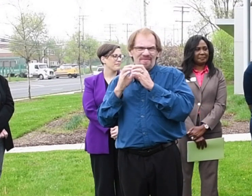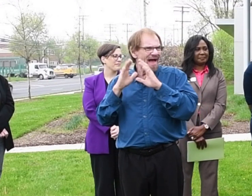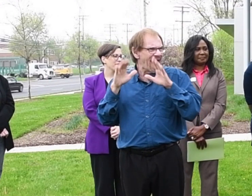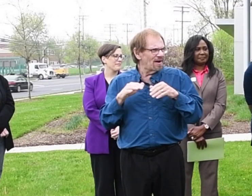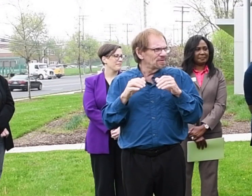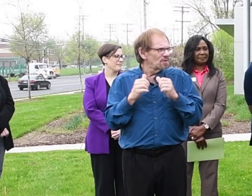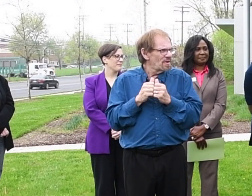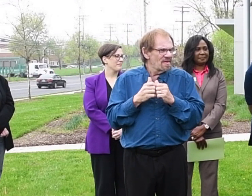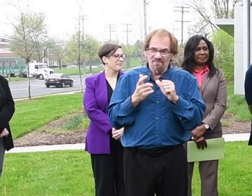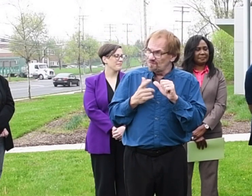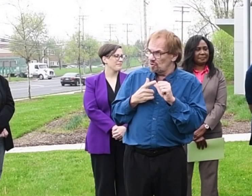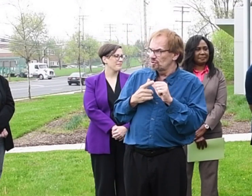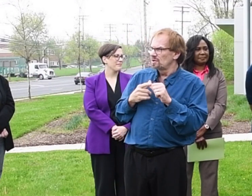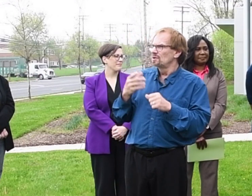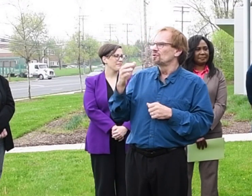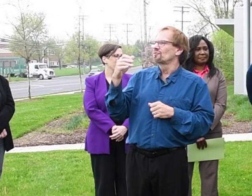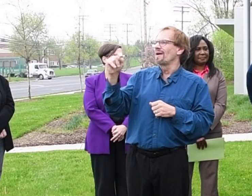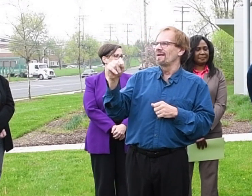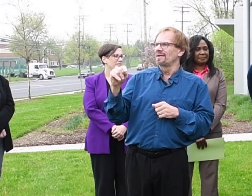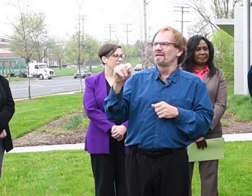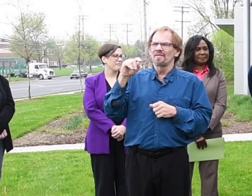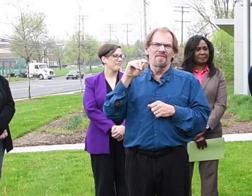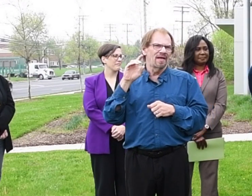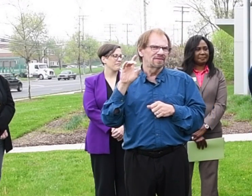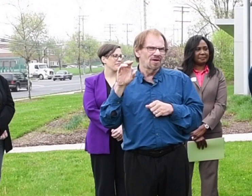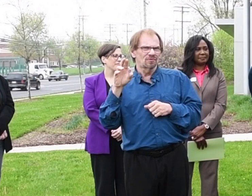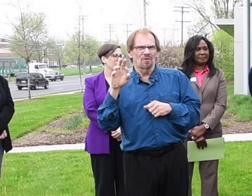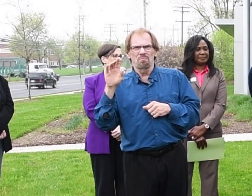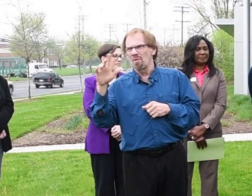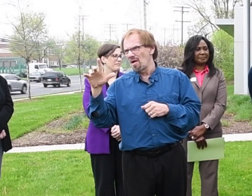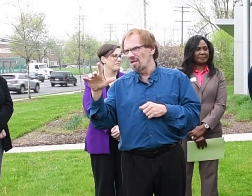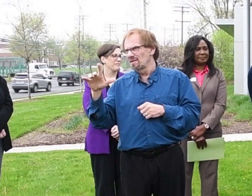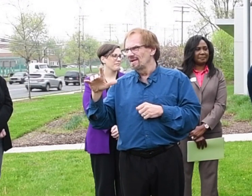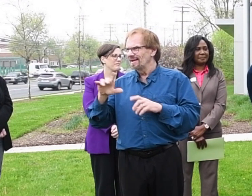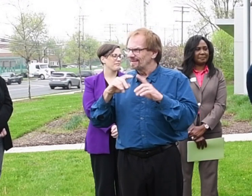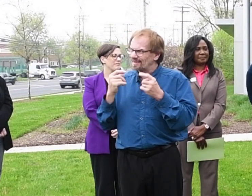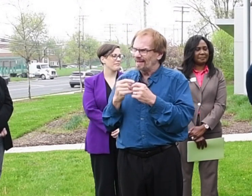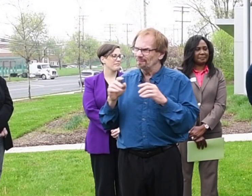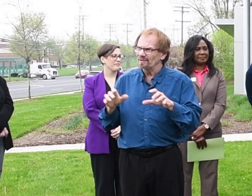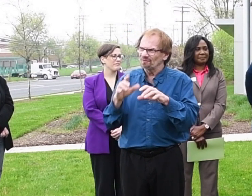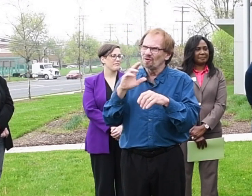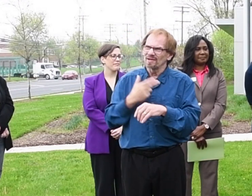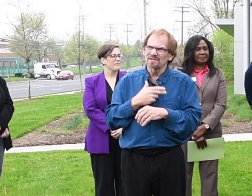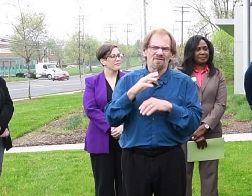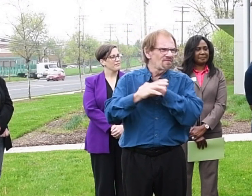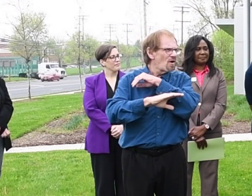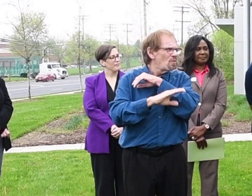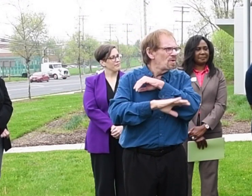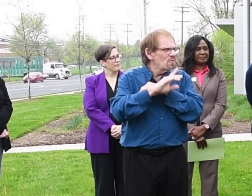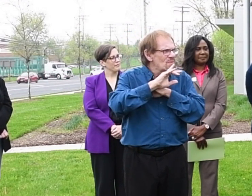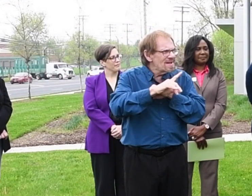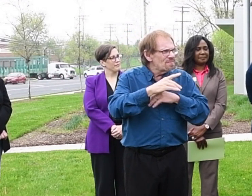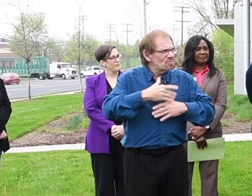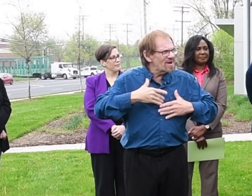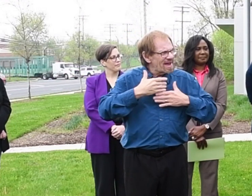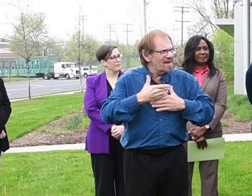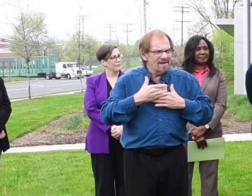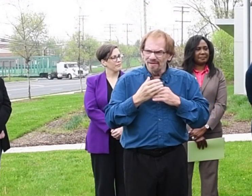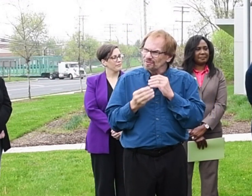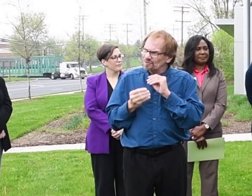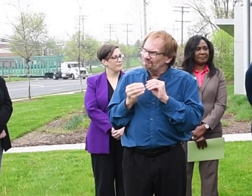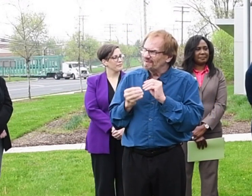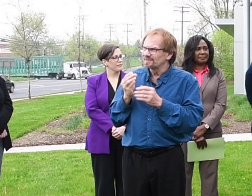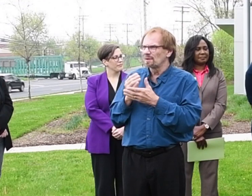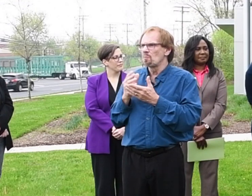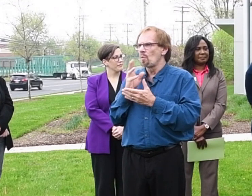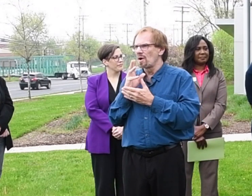grant that Calvin Ball and his team fast-tracked for us in the fall. We really appreciated that. It helped us fix some